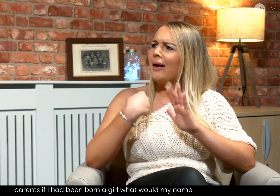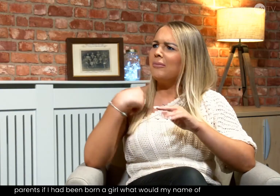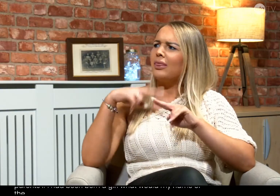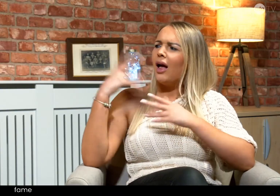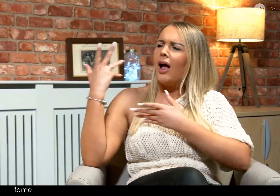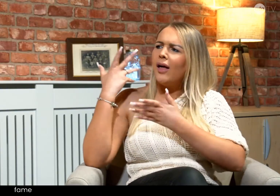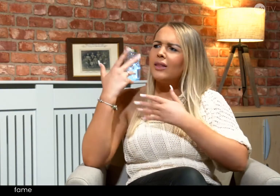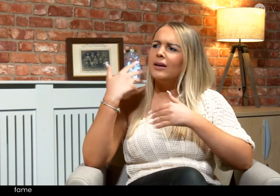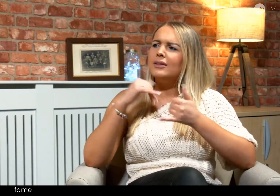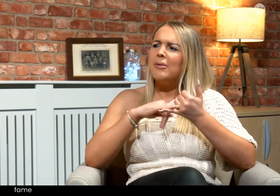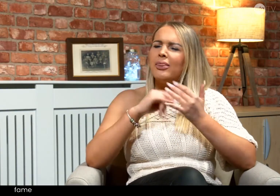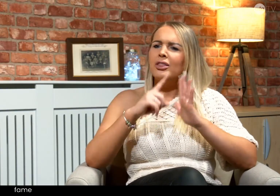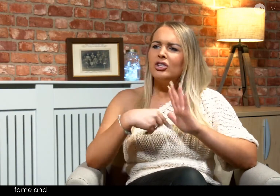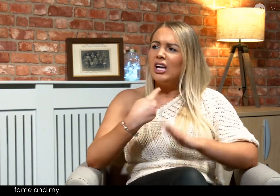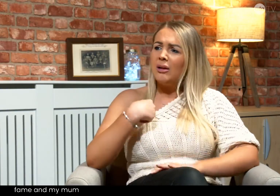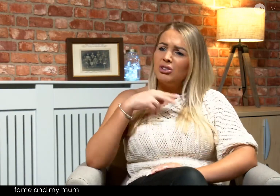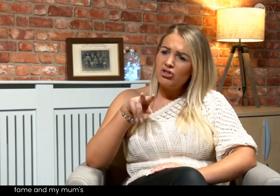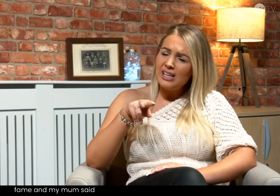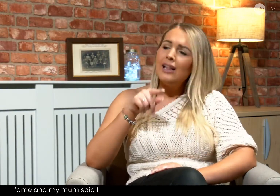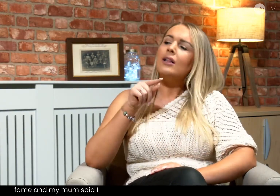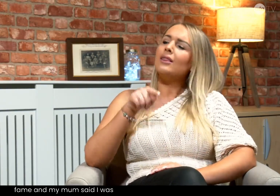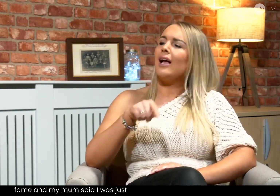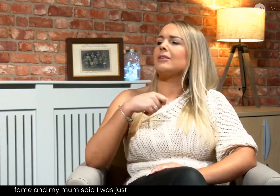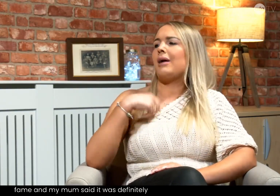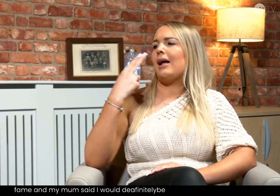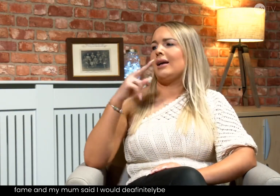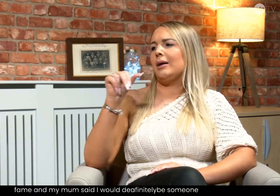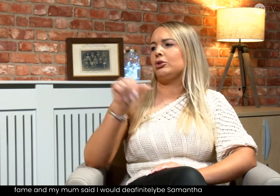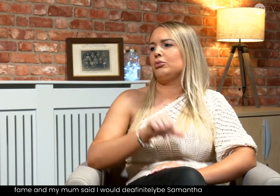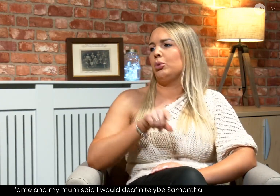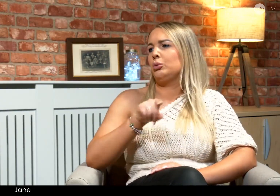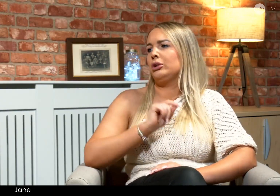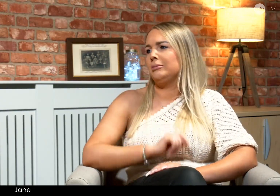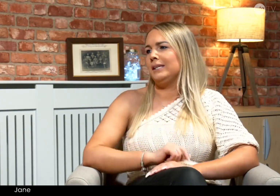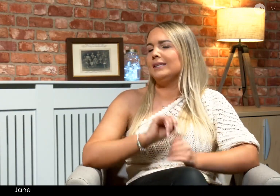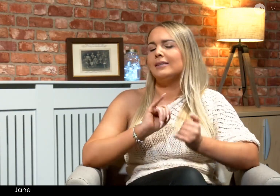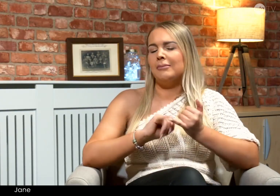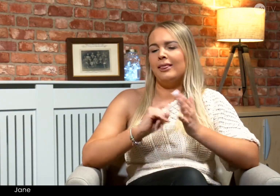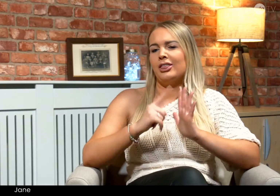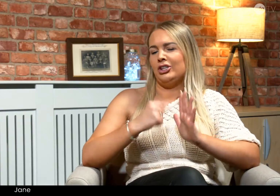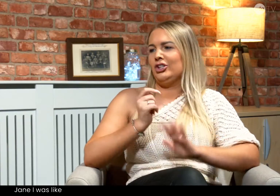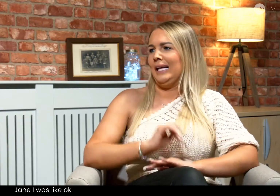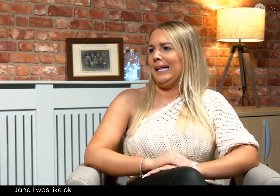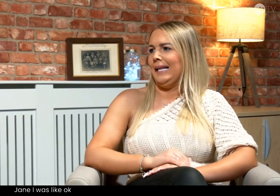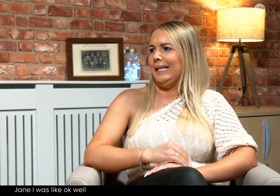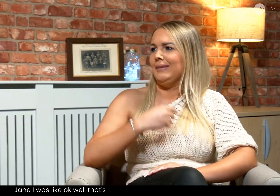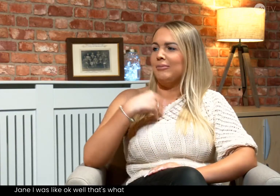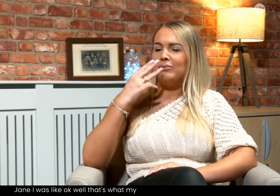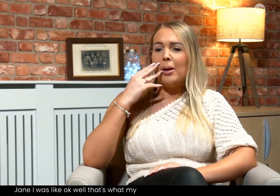my mum said, it would definitely be Samantha Jane. I was like, okay, well, that's what my name should be then. Samantha